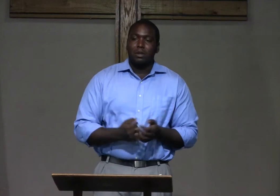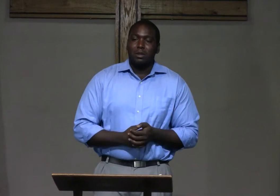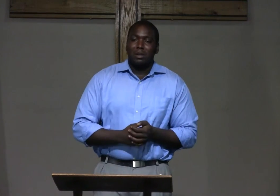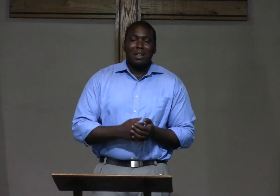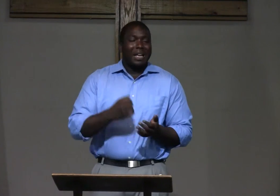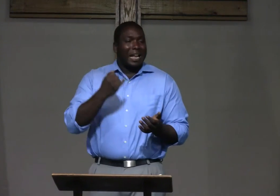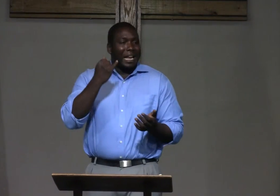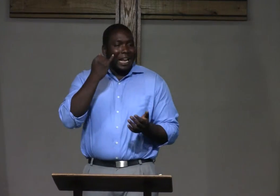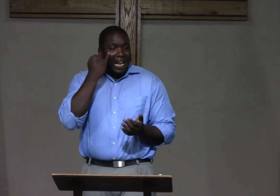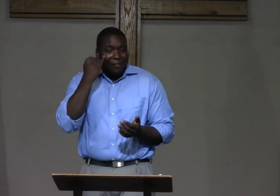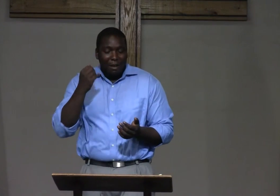the gospel.